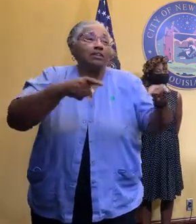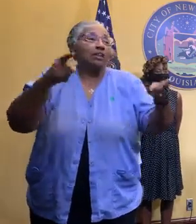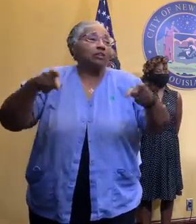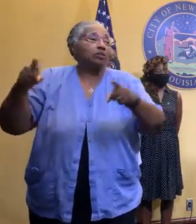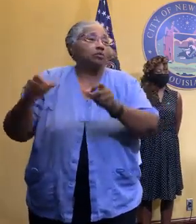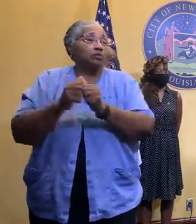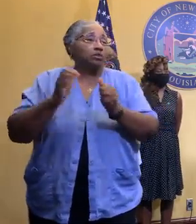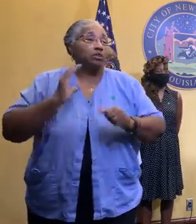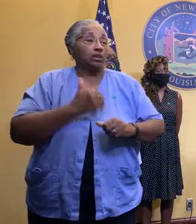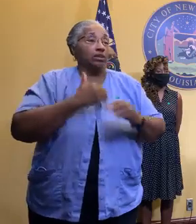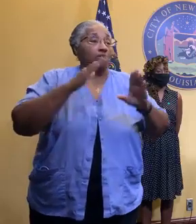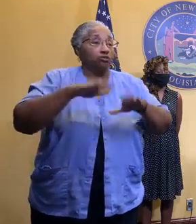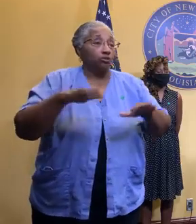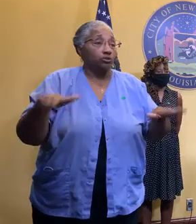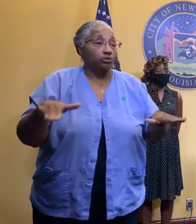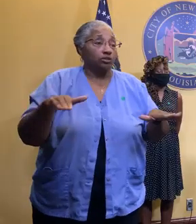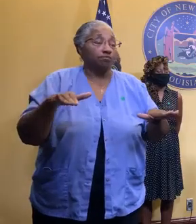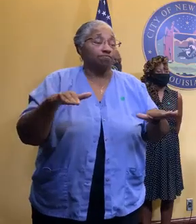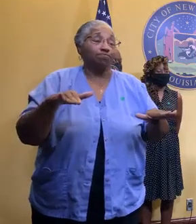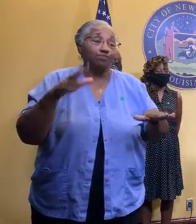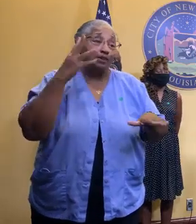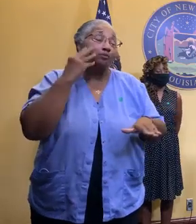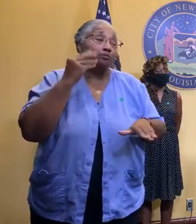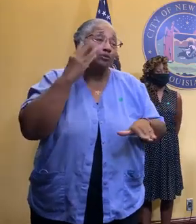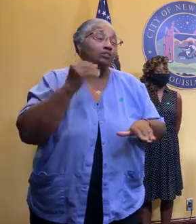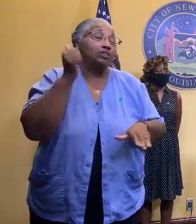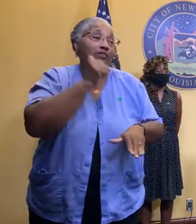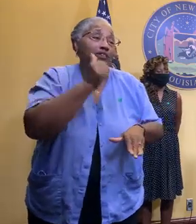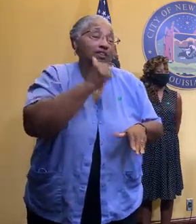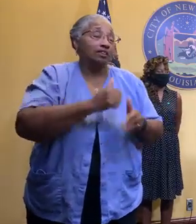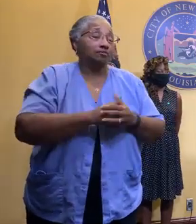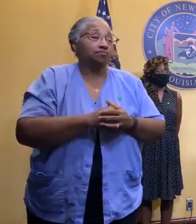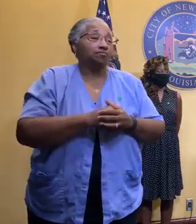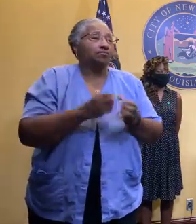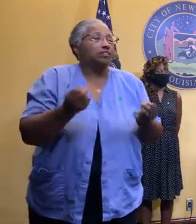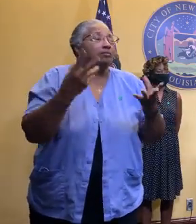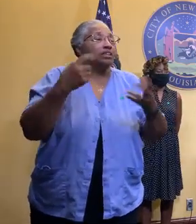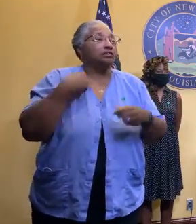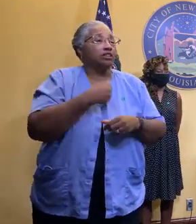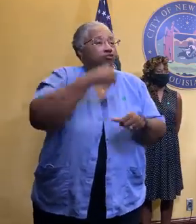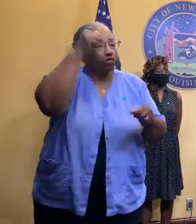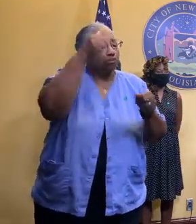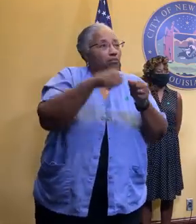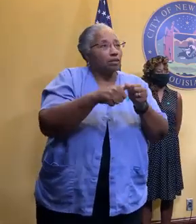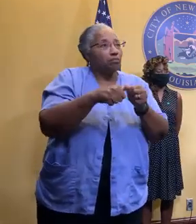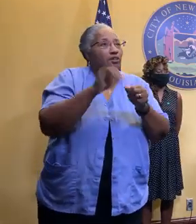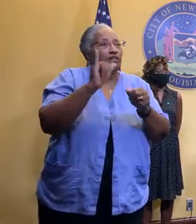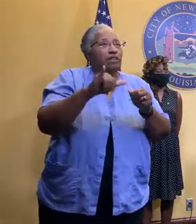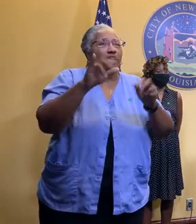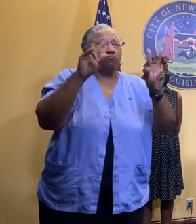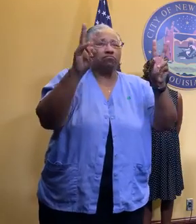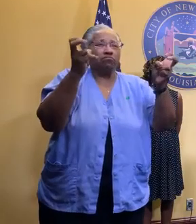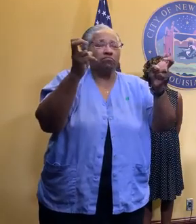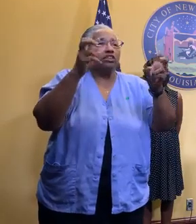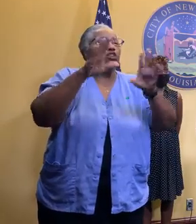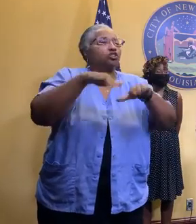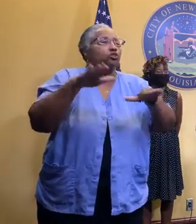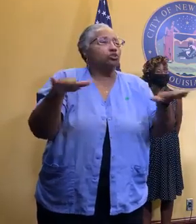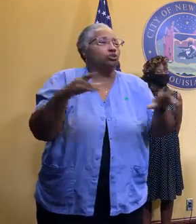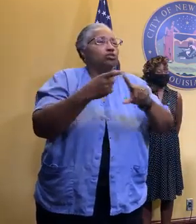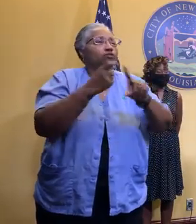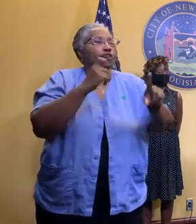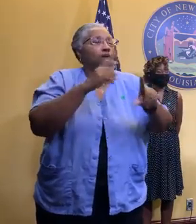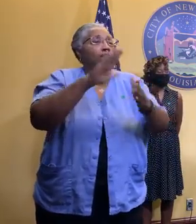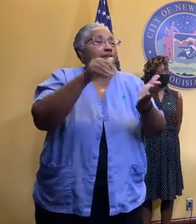daily basis. Many of us even remember that documentary, The Children of Central City. That was some time